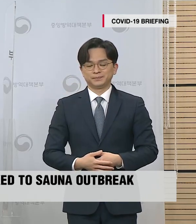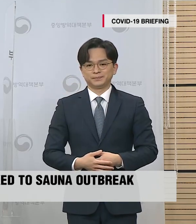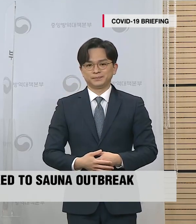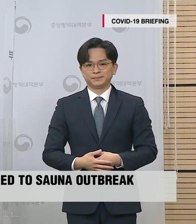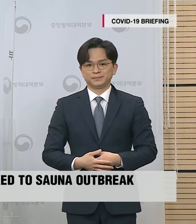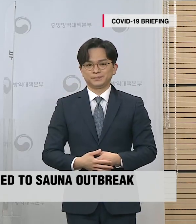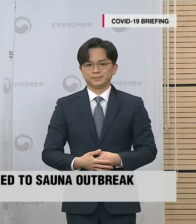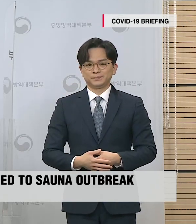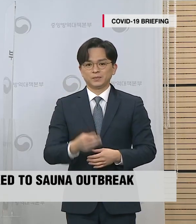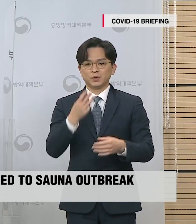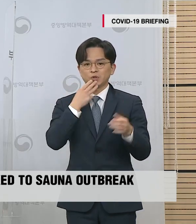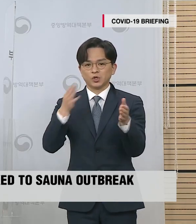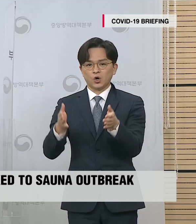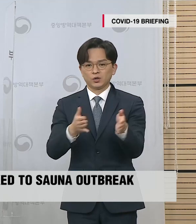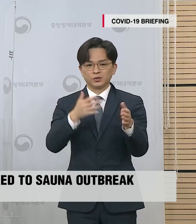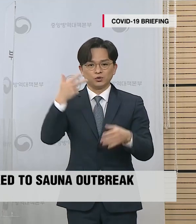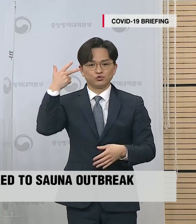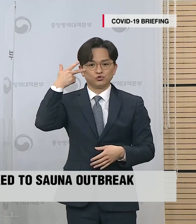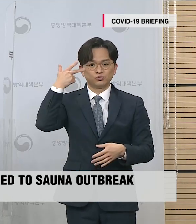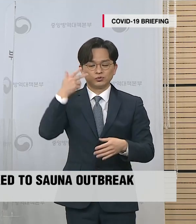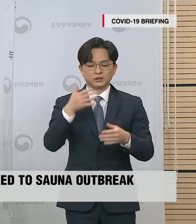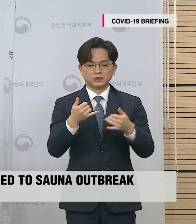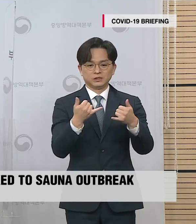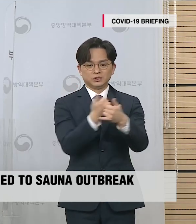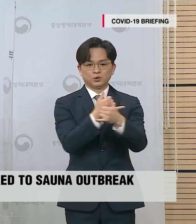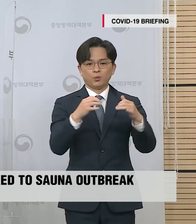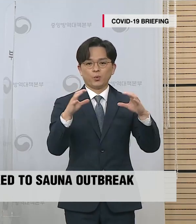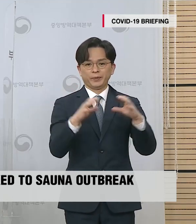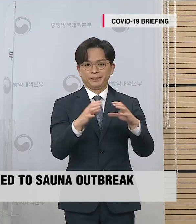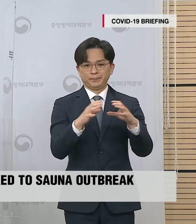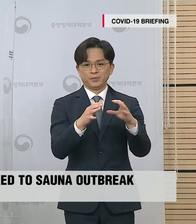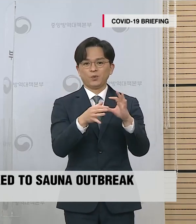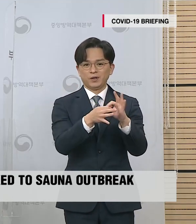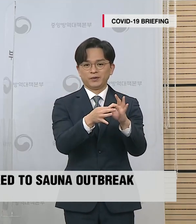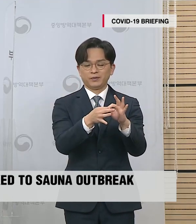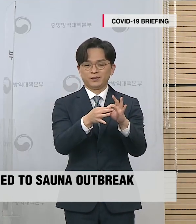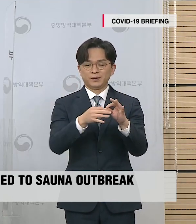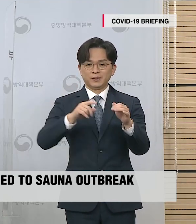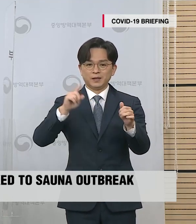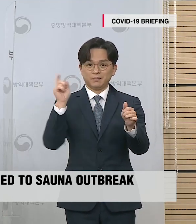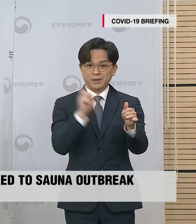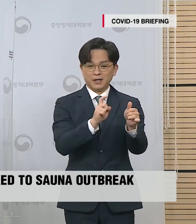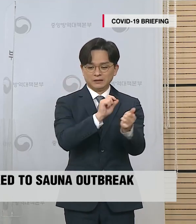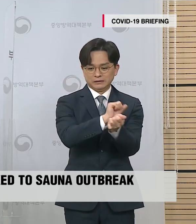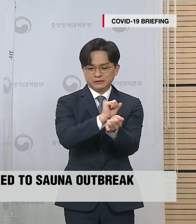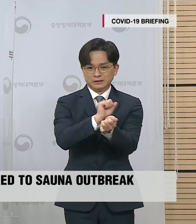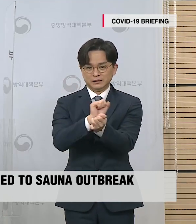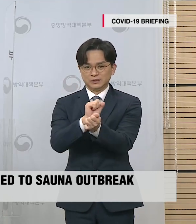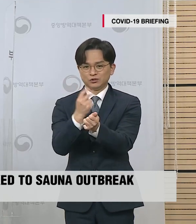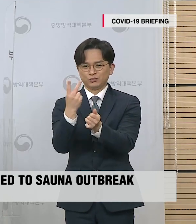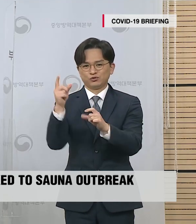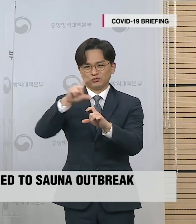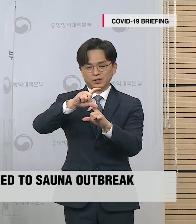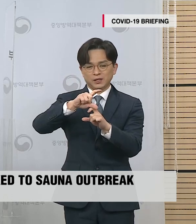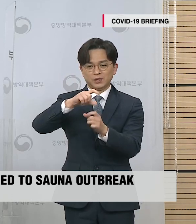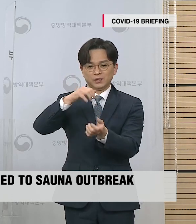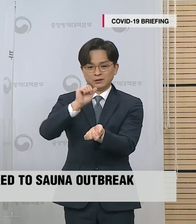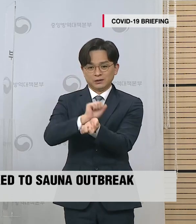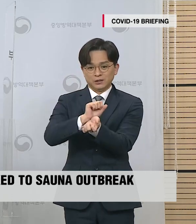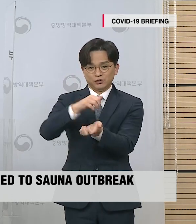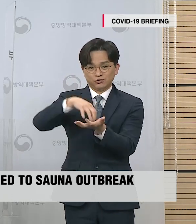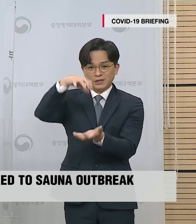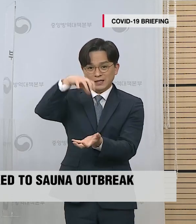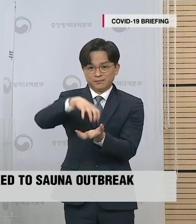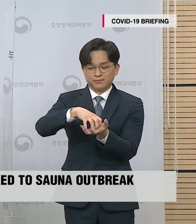date. And in Gyeonggi-do province, Yeoju city, in relation to the second relatives gathering, we have 2 additional patients being